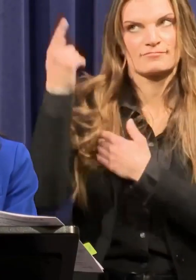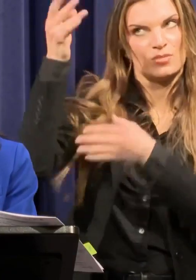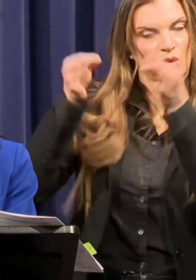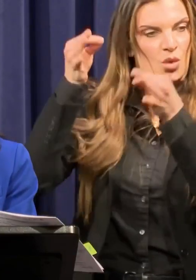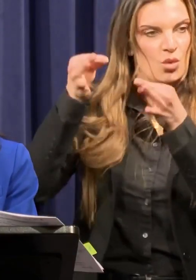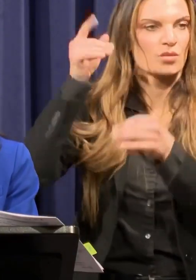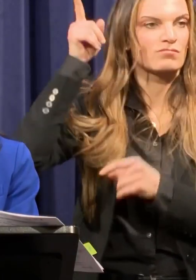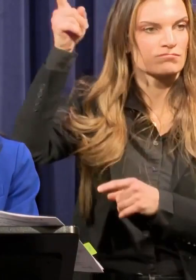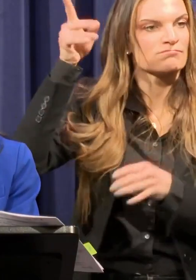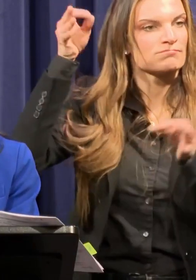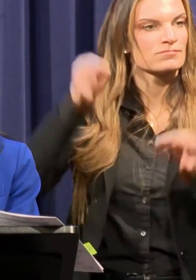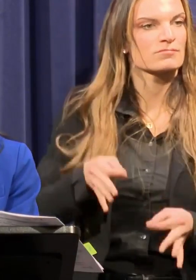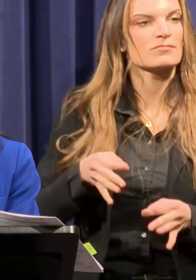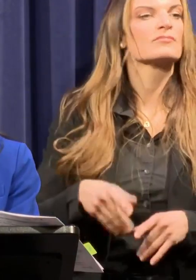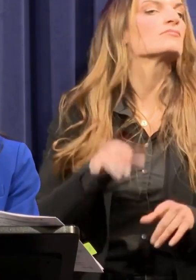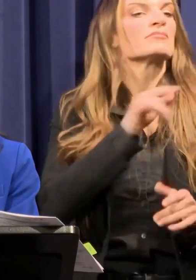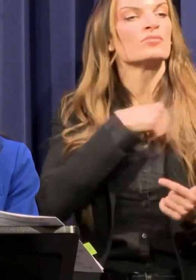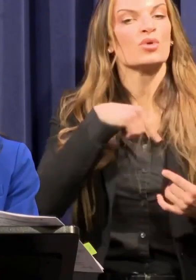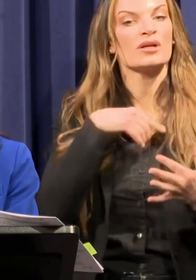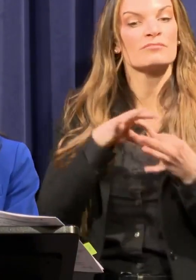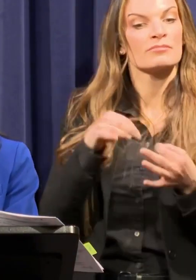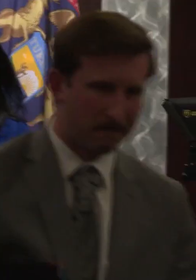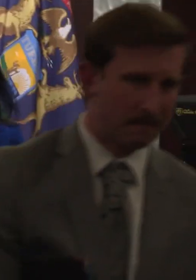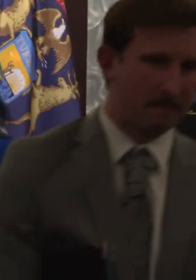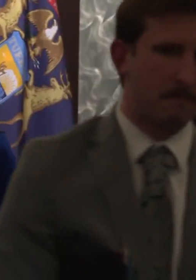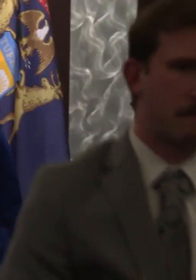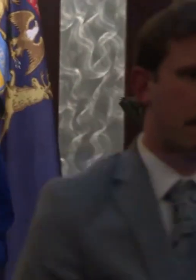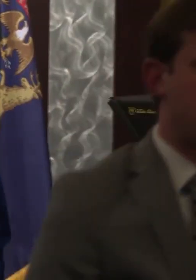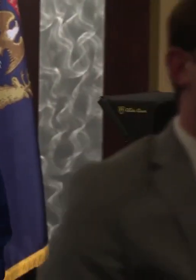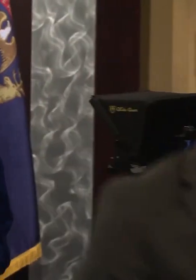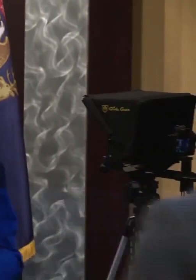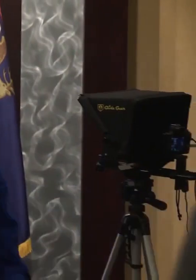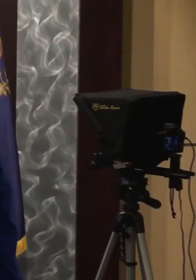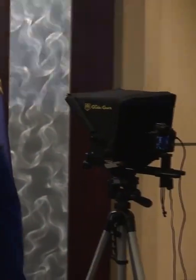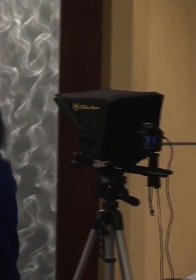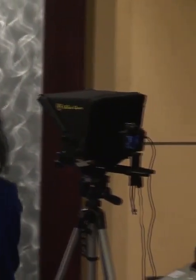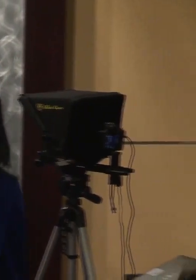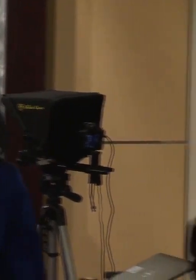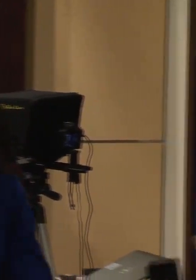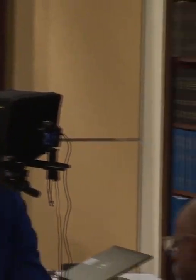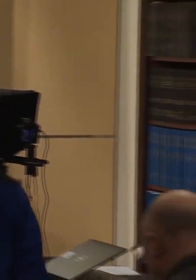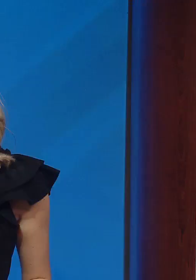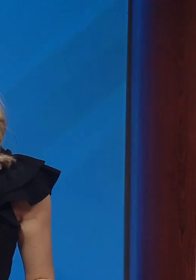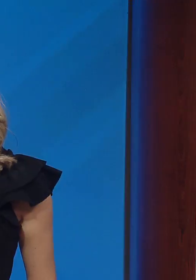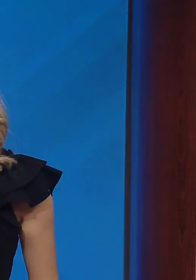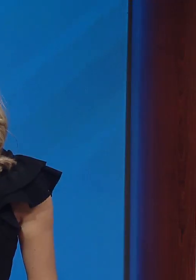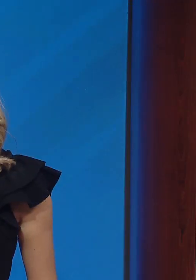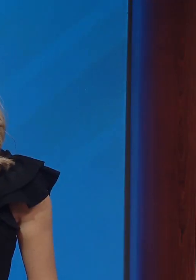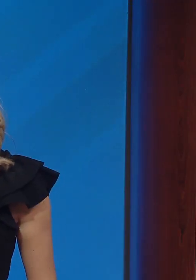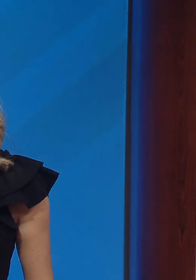conduct involving former Speaker Chatfield. Daniel Zivian, Up North Live News.